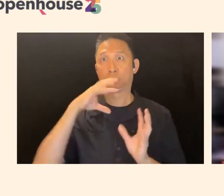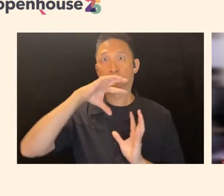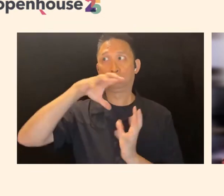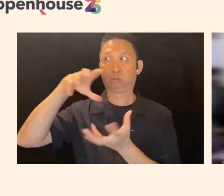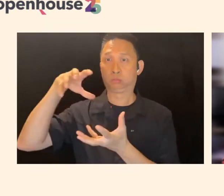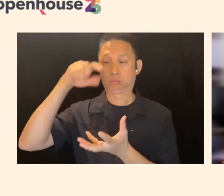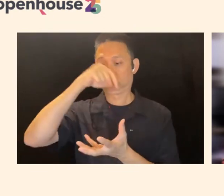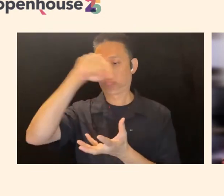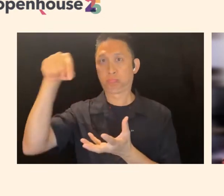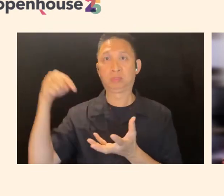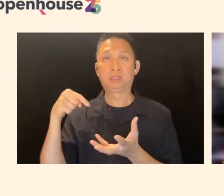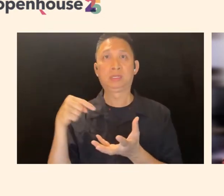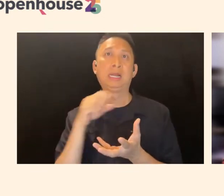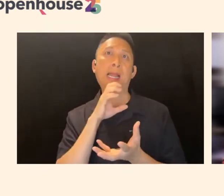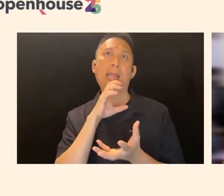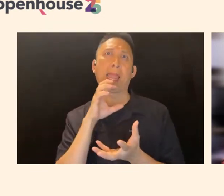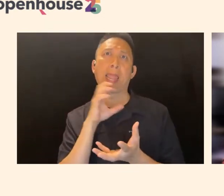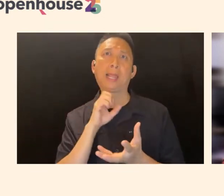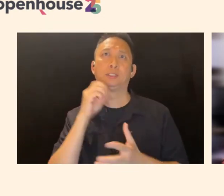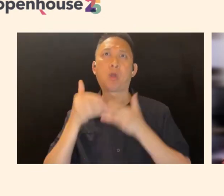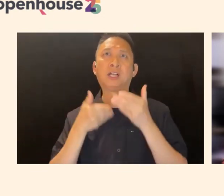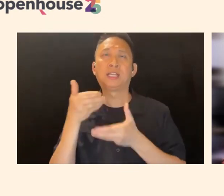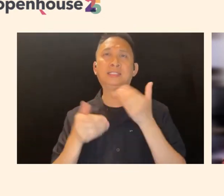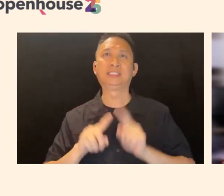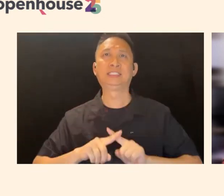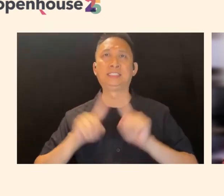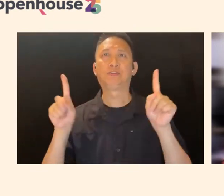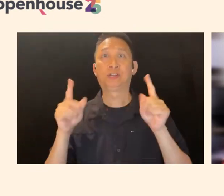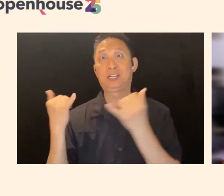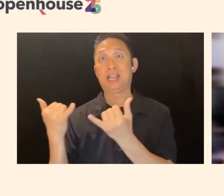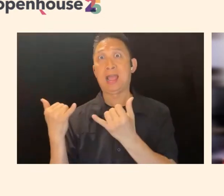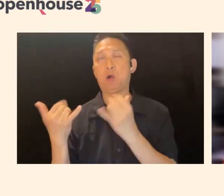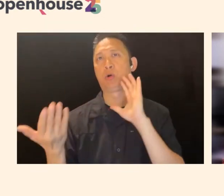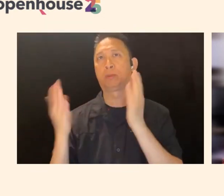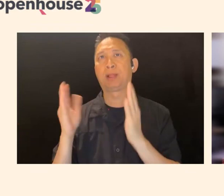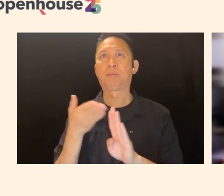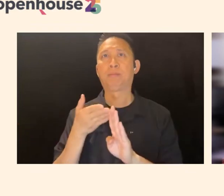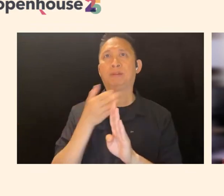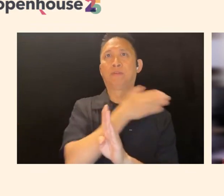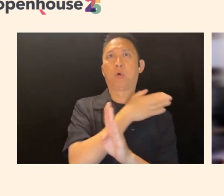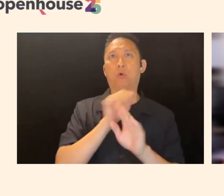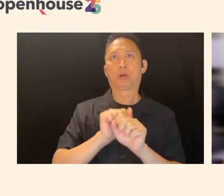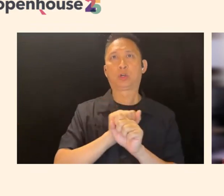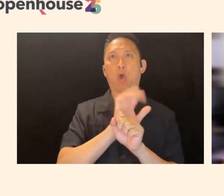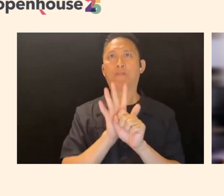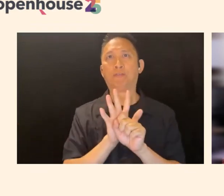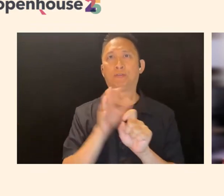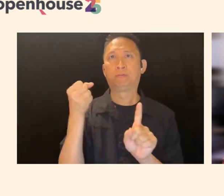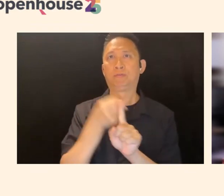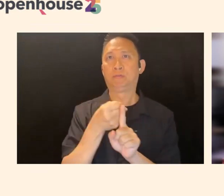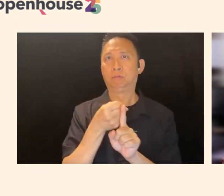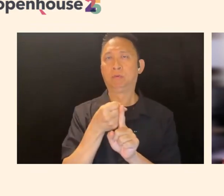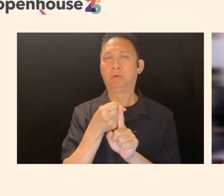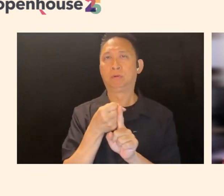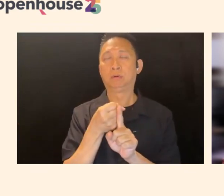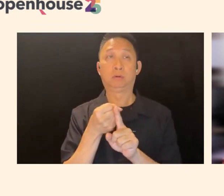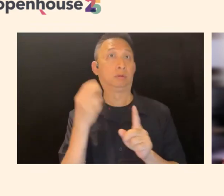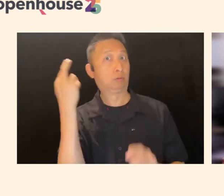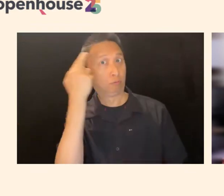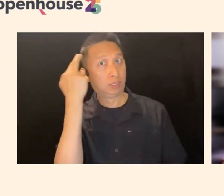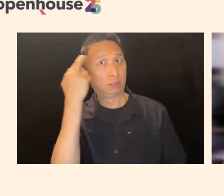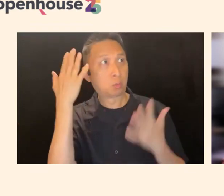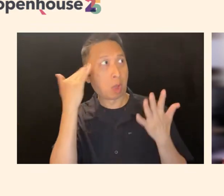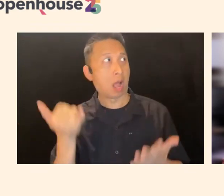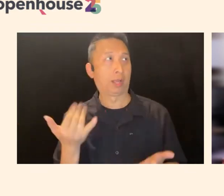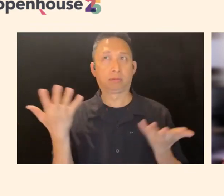different now than it did before the pandemic. There are many different reasons for that, whether it's like chronic conditions